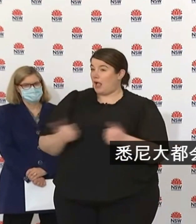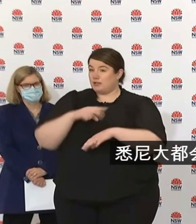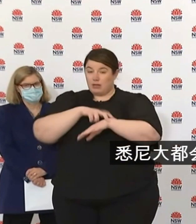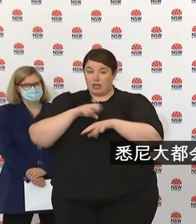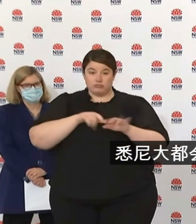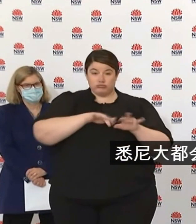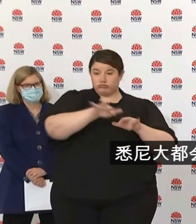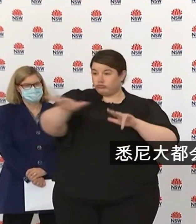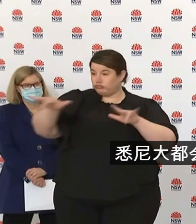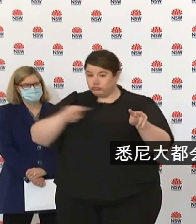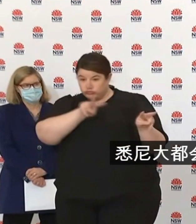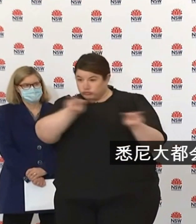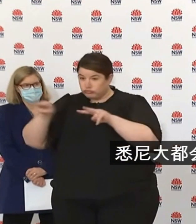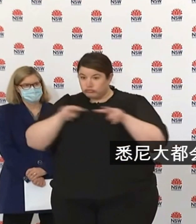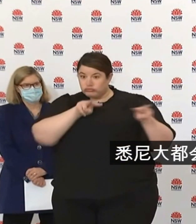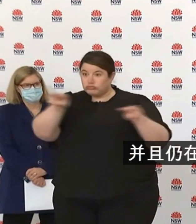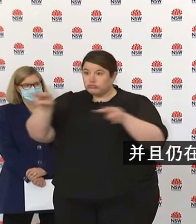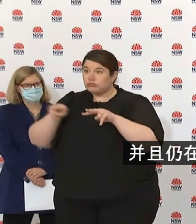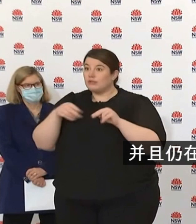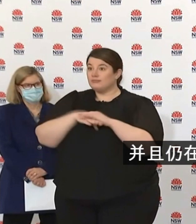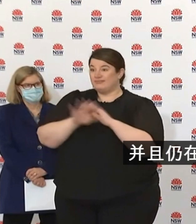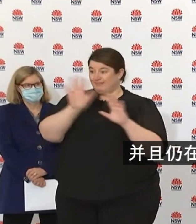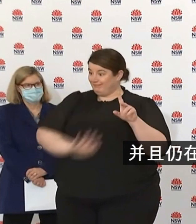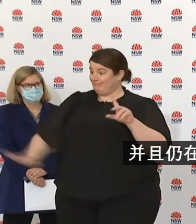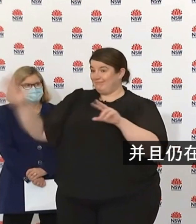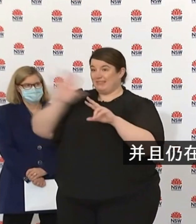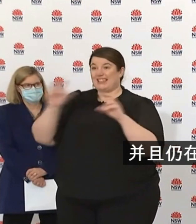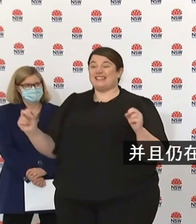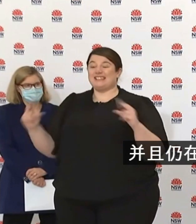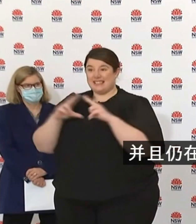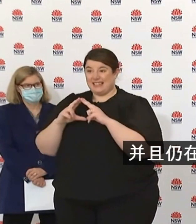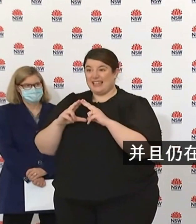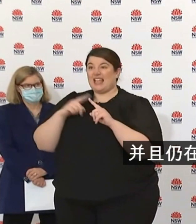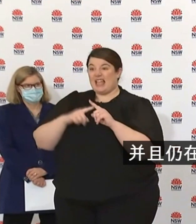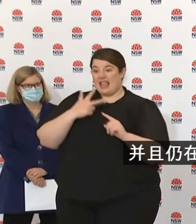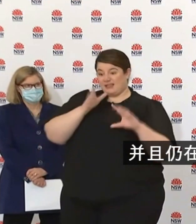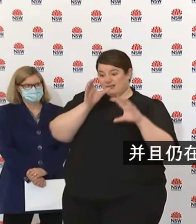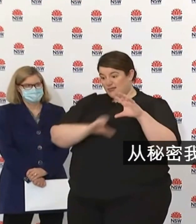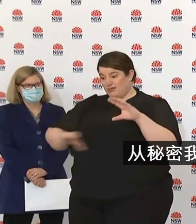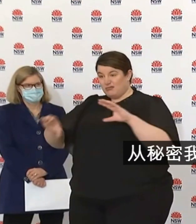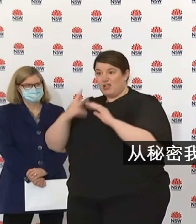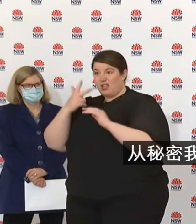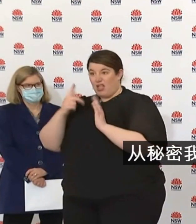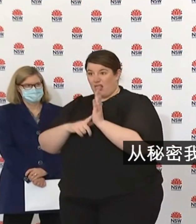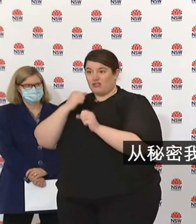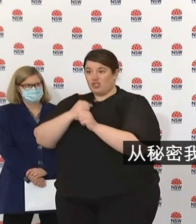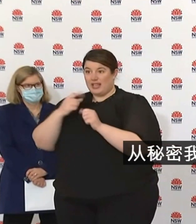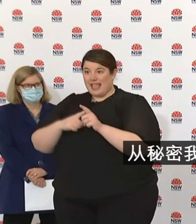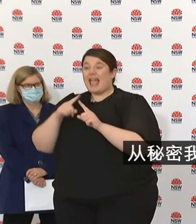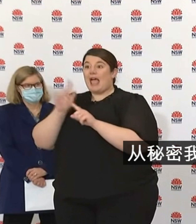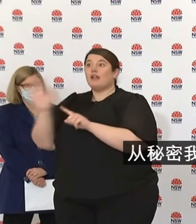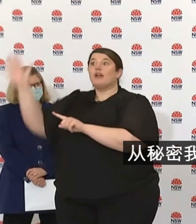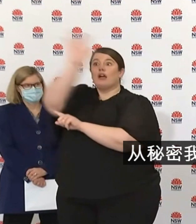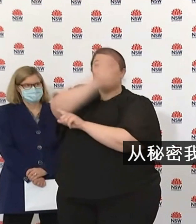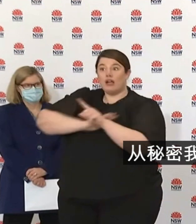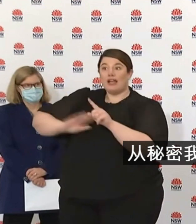8 LGAs, Greater Metro Sydney, and still protecting rural New South Wales from COVID. We know that